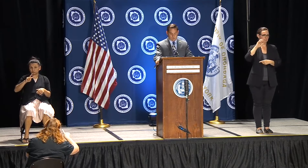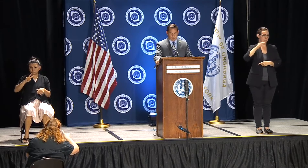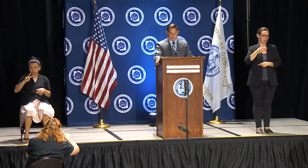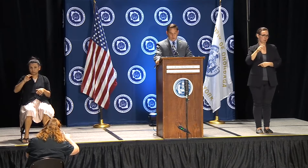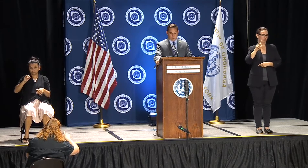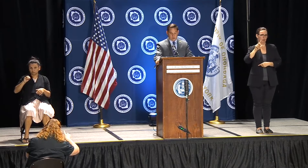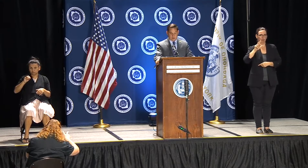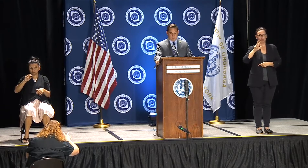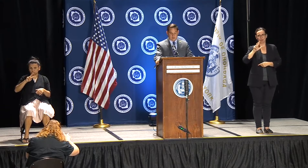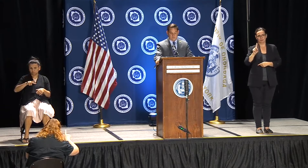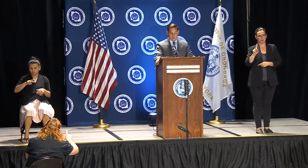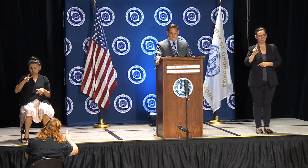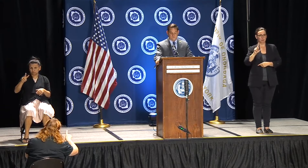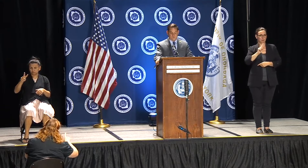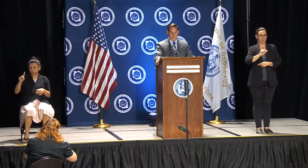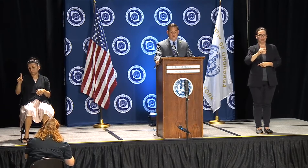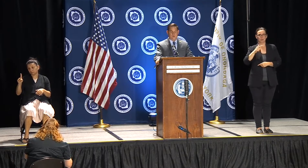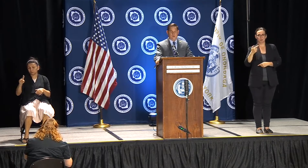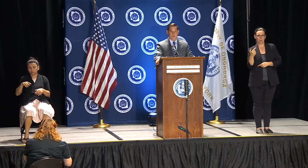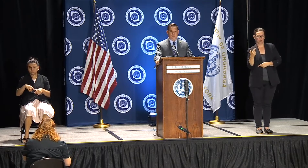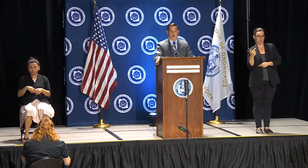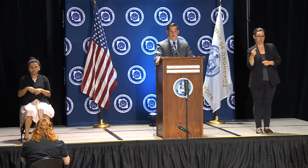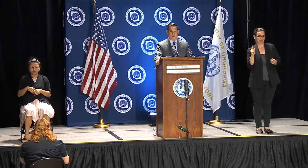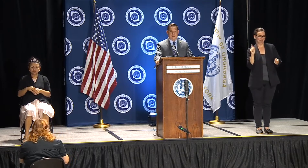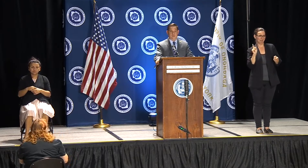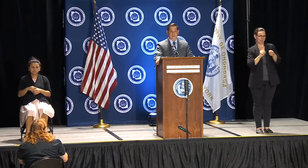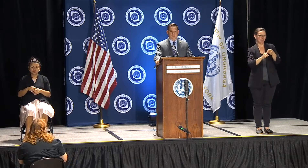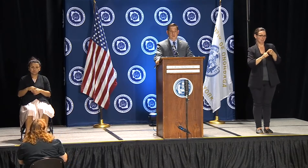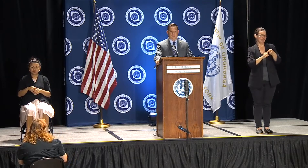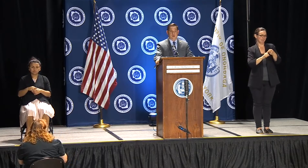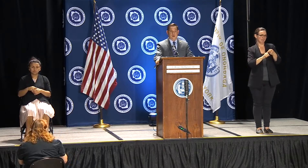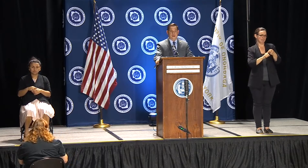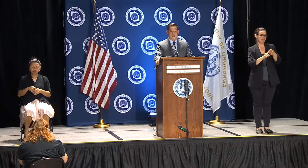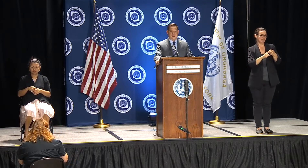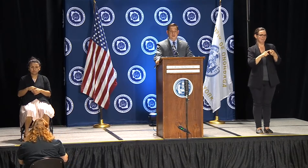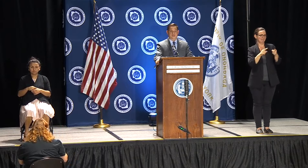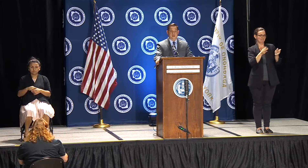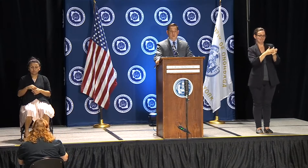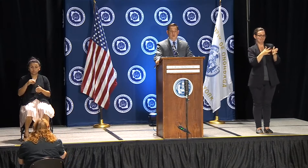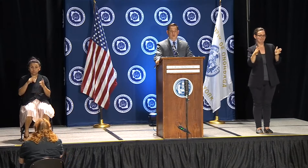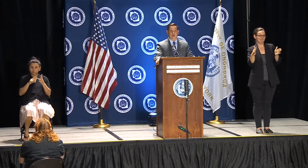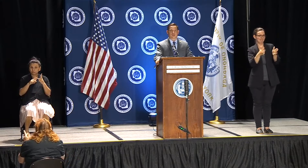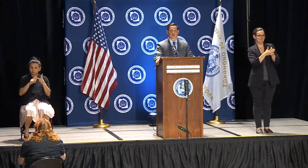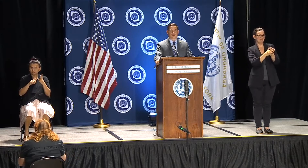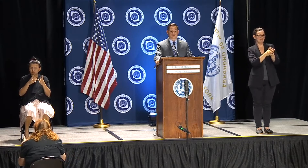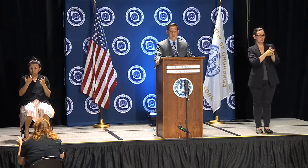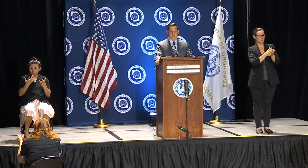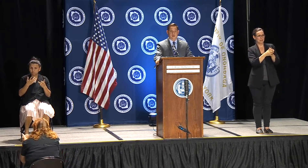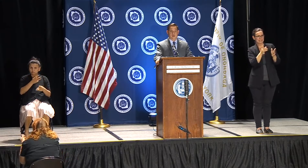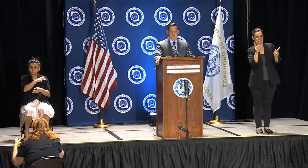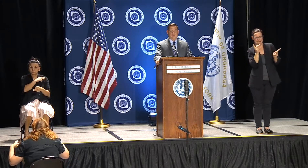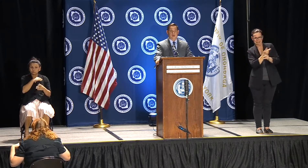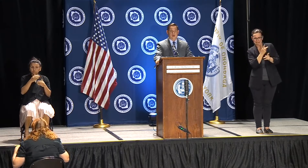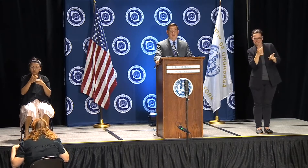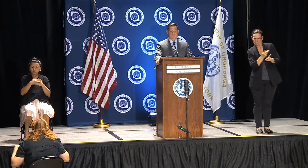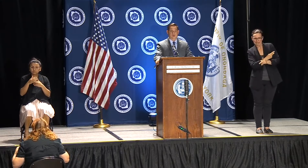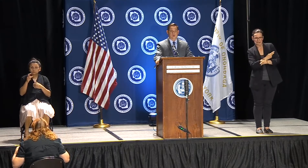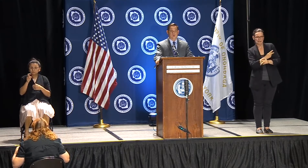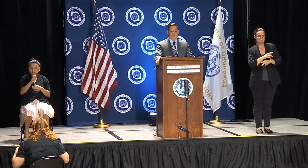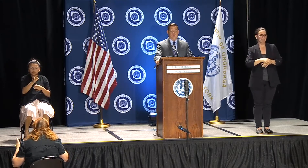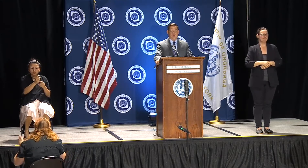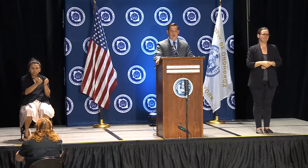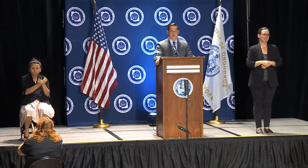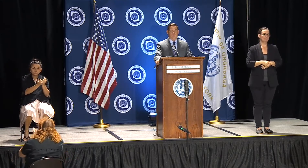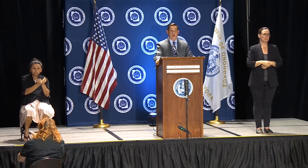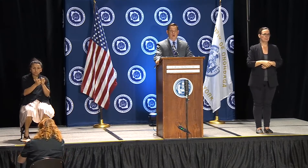is we have a retirement option back on the table through next Tuesday.